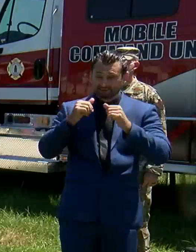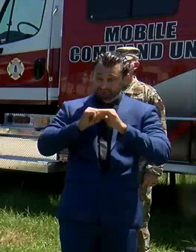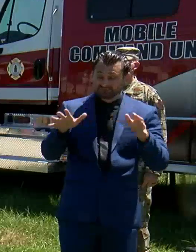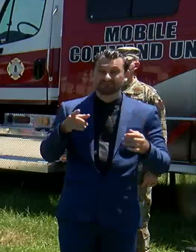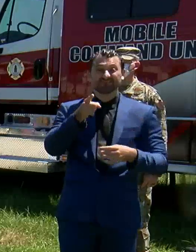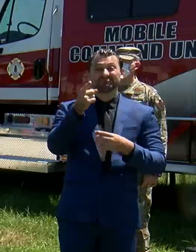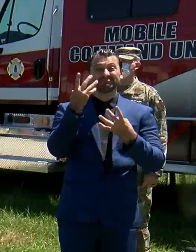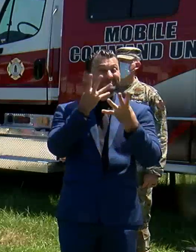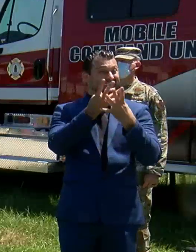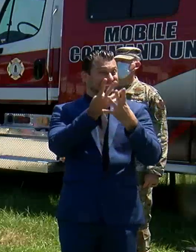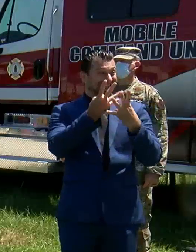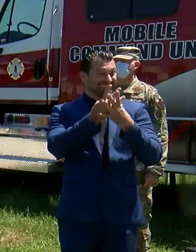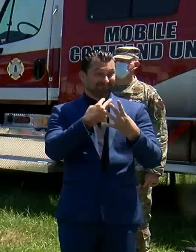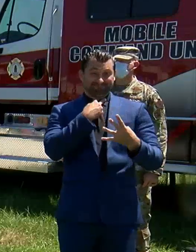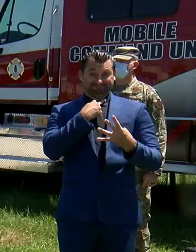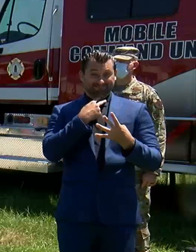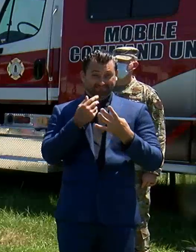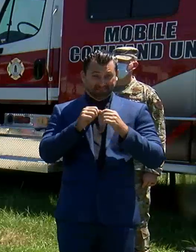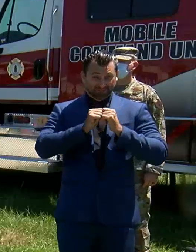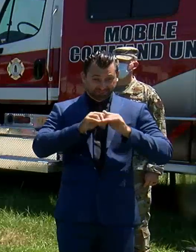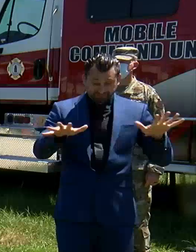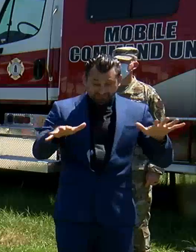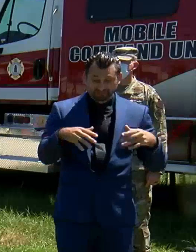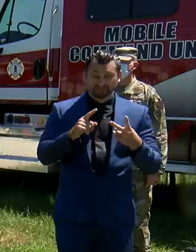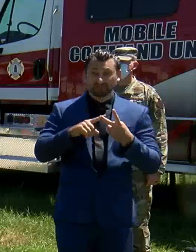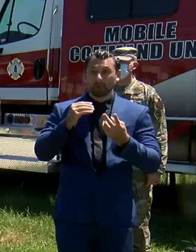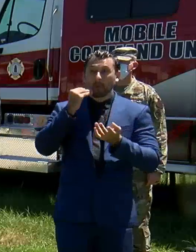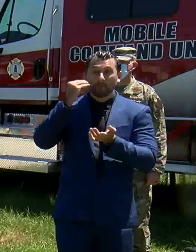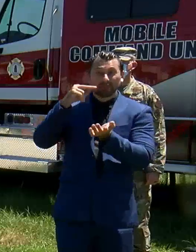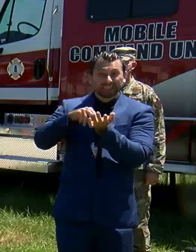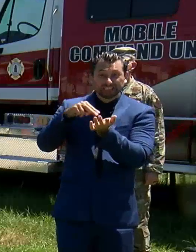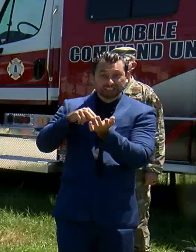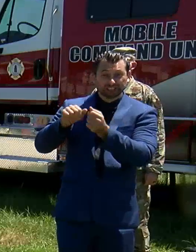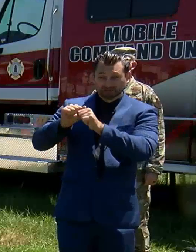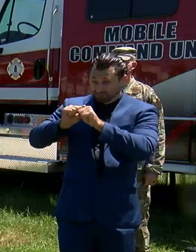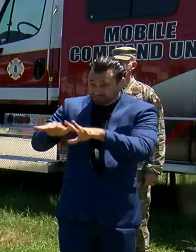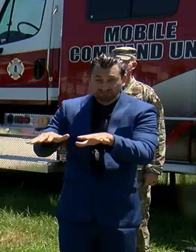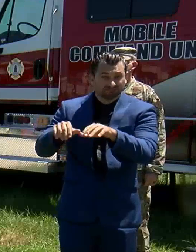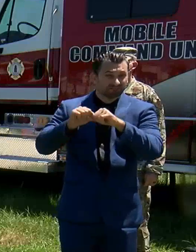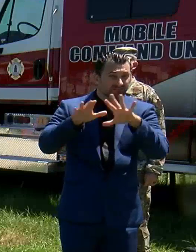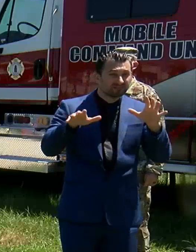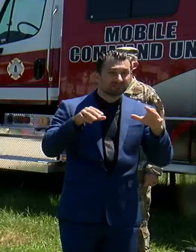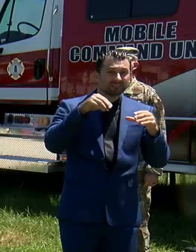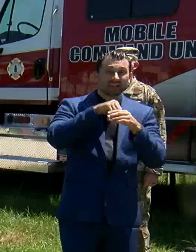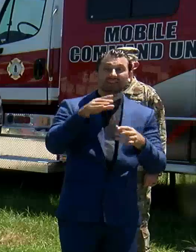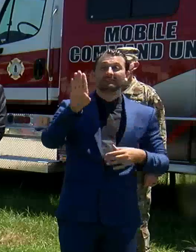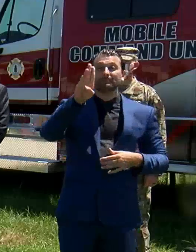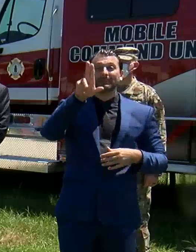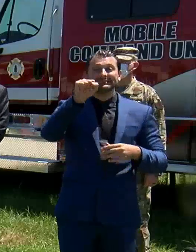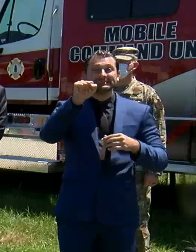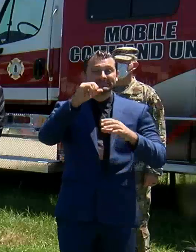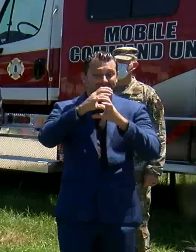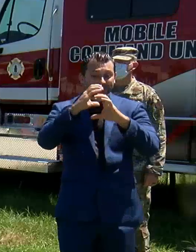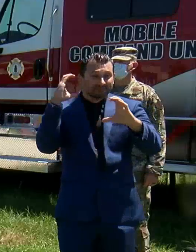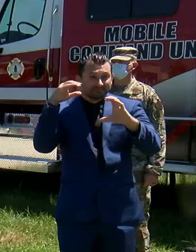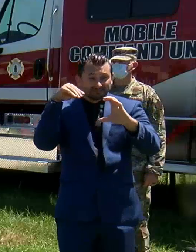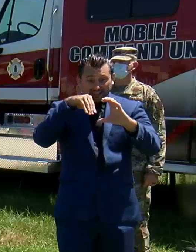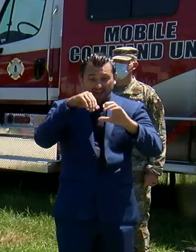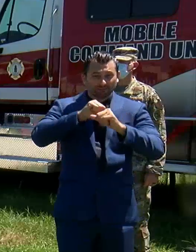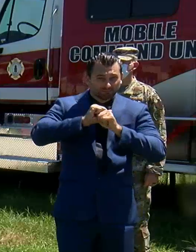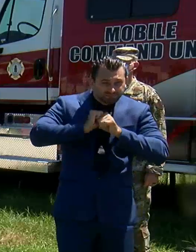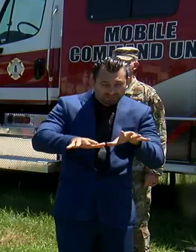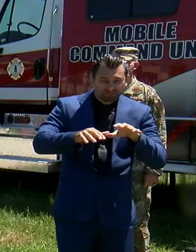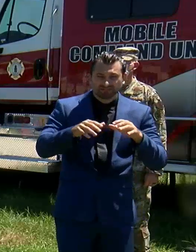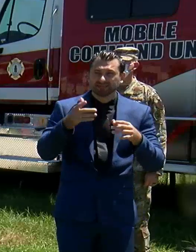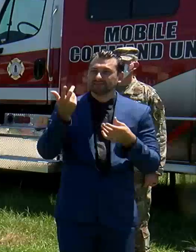a long-term care facility, you look at some of the other public transportation. But the #1 venue for transmission,